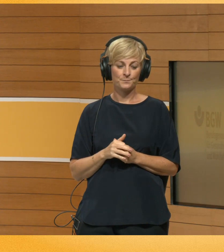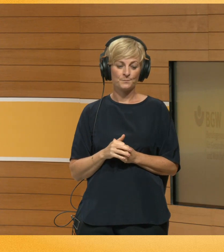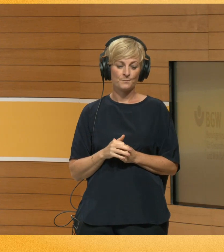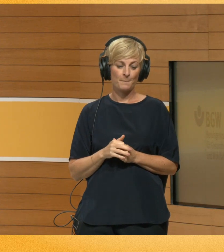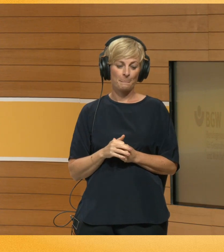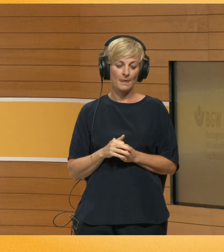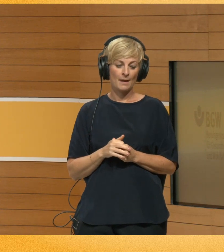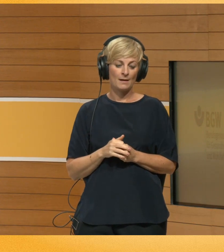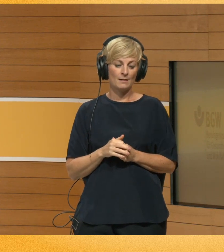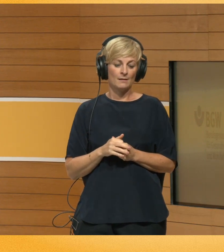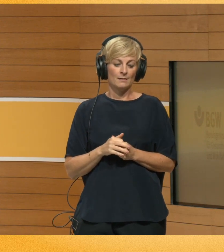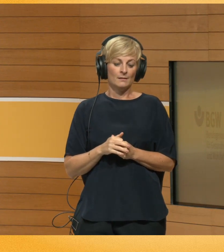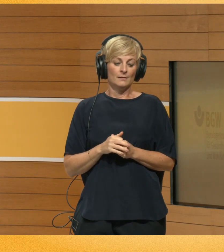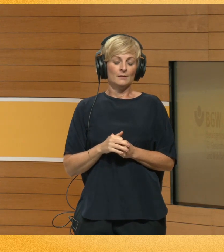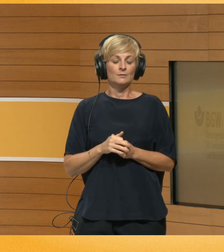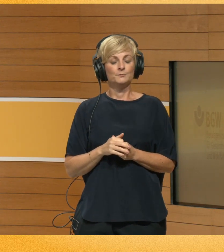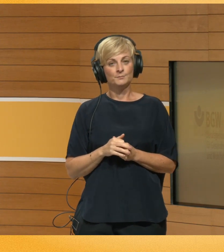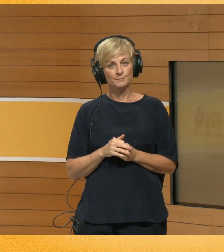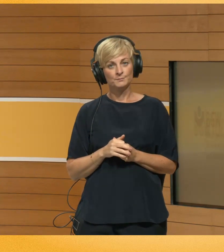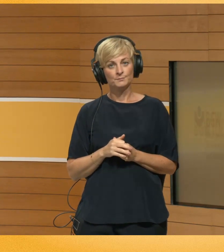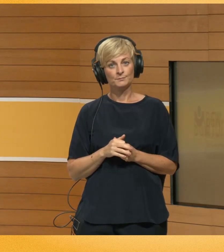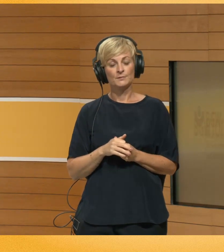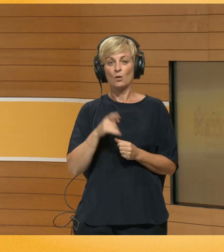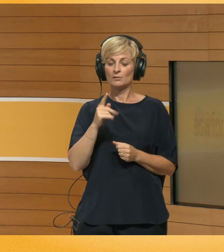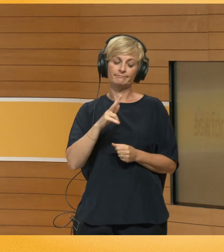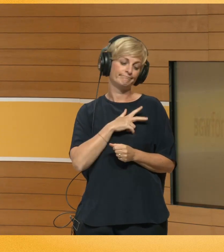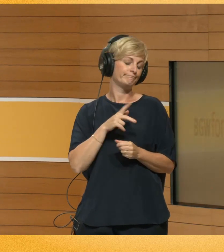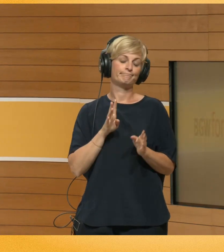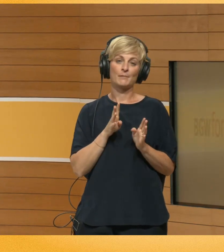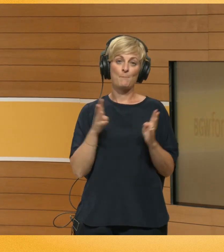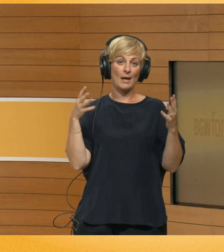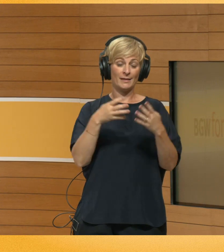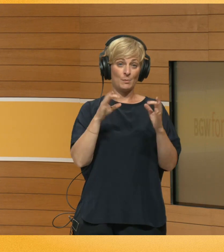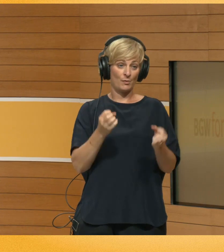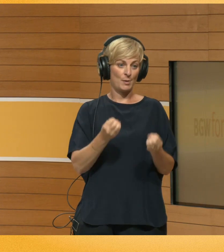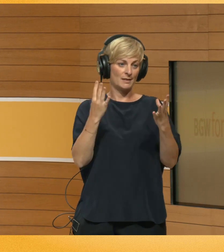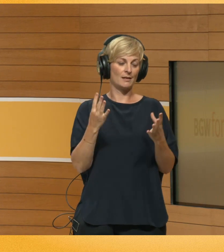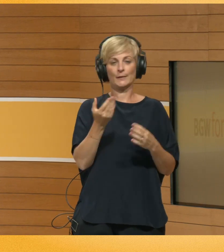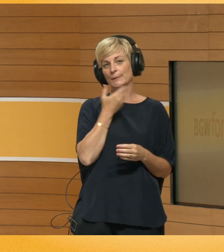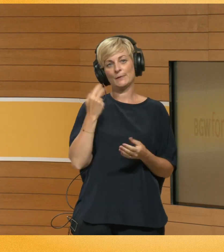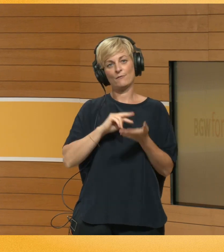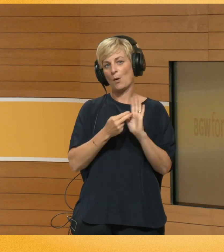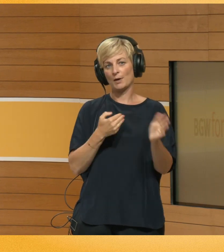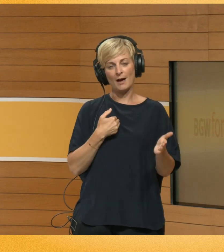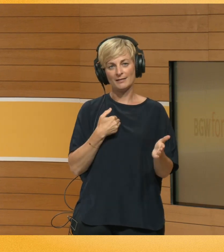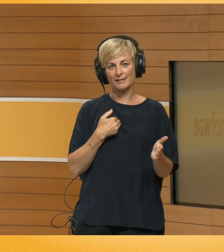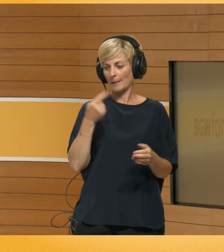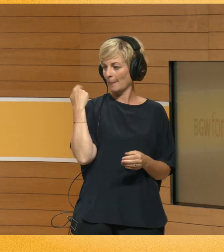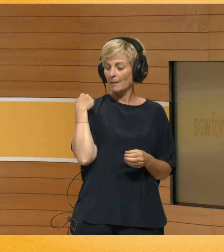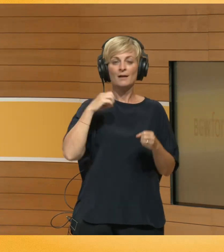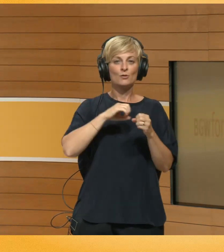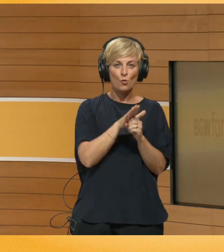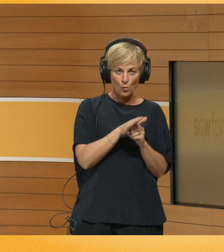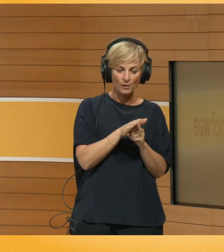prepared. Lessons from COVID, are we ready for the next pandemic? That's the question. Would we